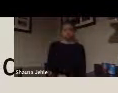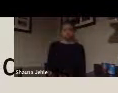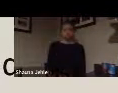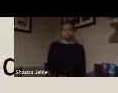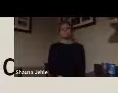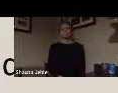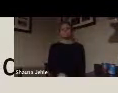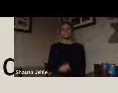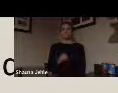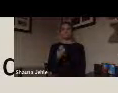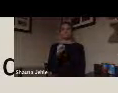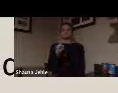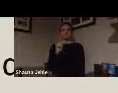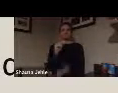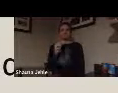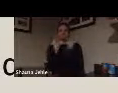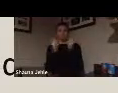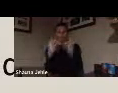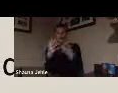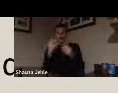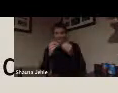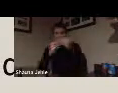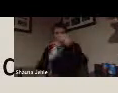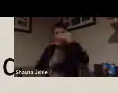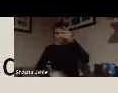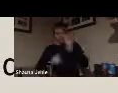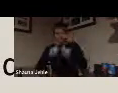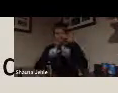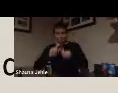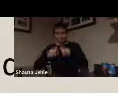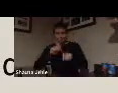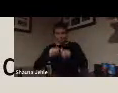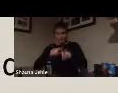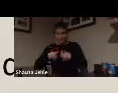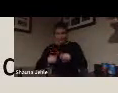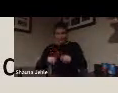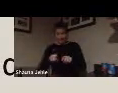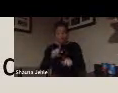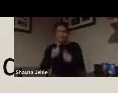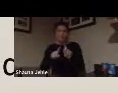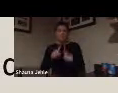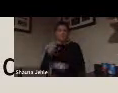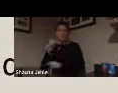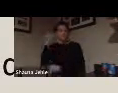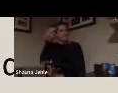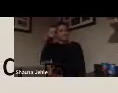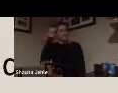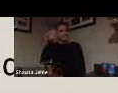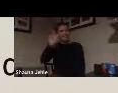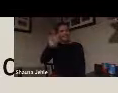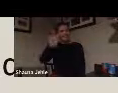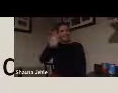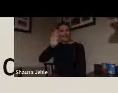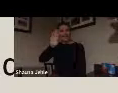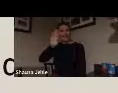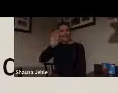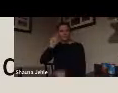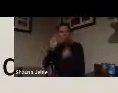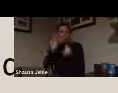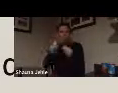We have an awful lot of questions. Okay. Albert's trying to answer a lot of them,